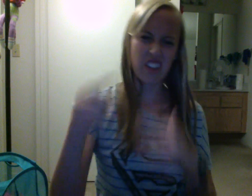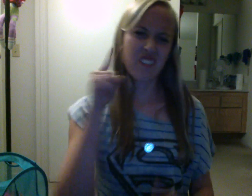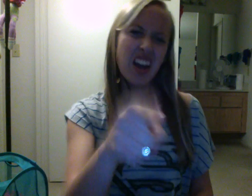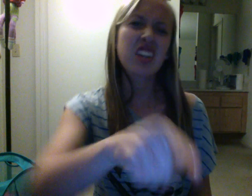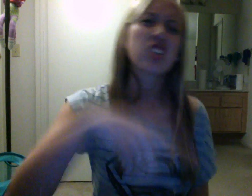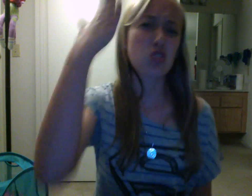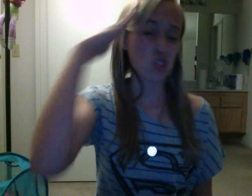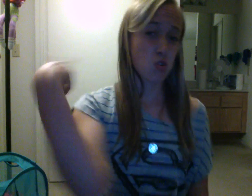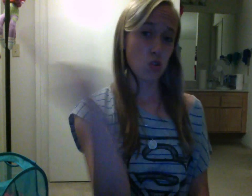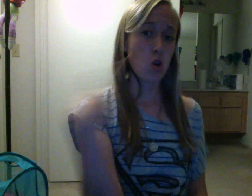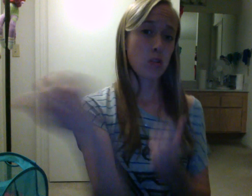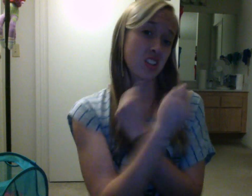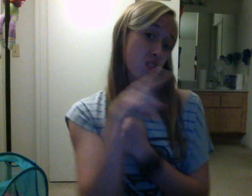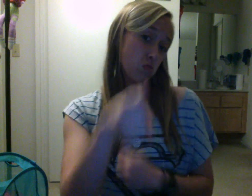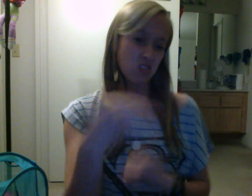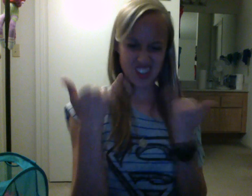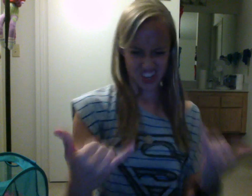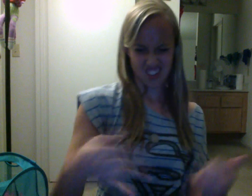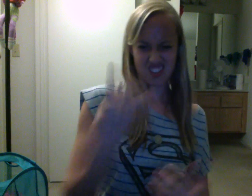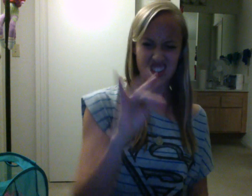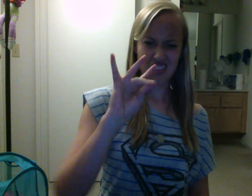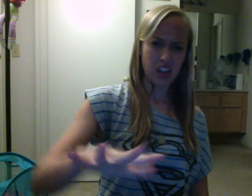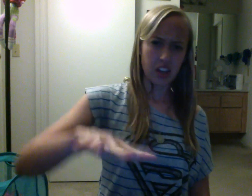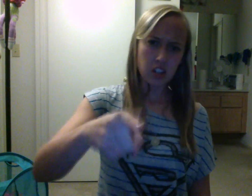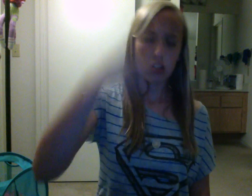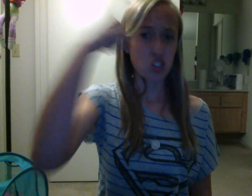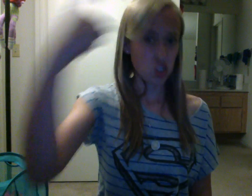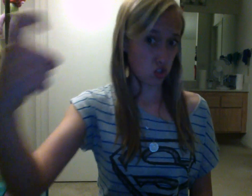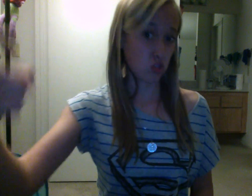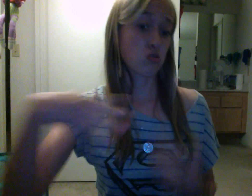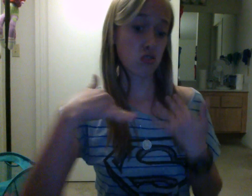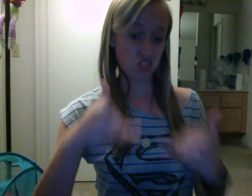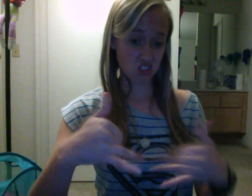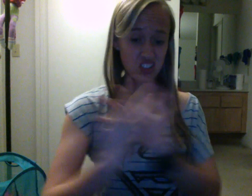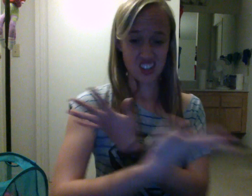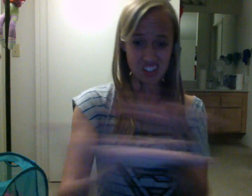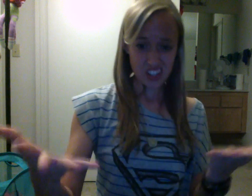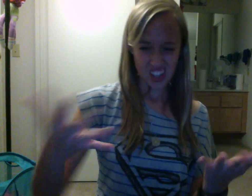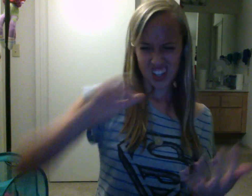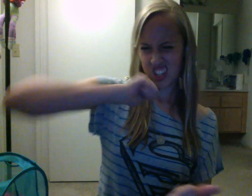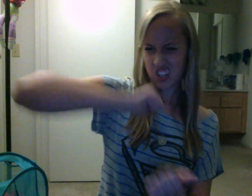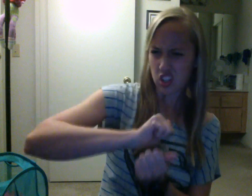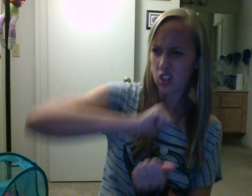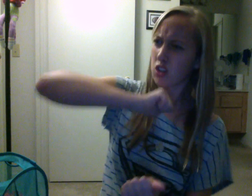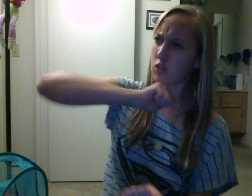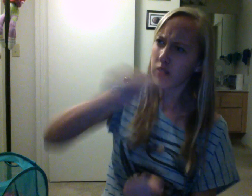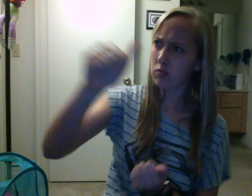fight you No I'll always love you But right now I just don't like you Cause you took this too far